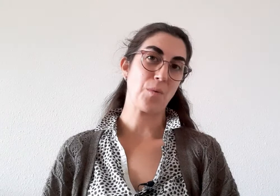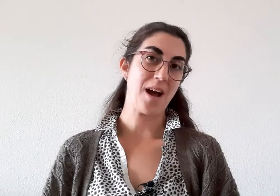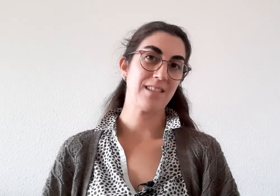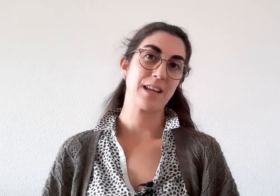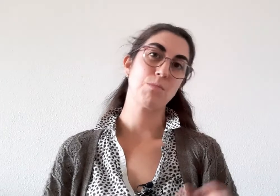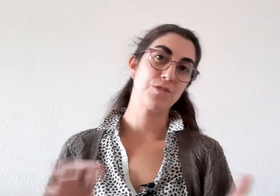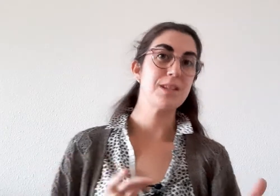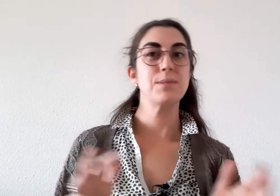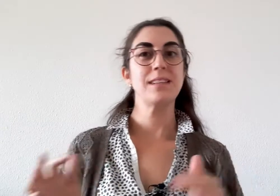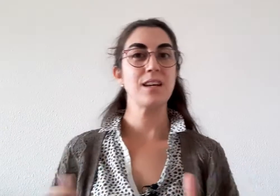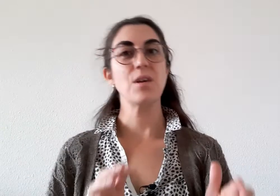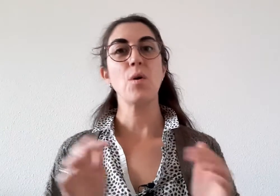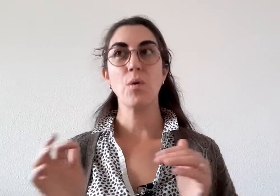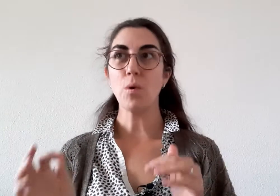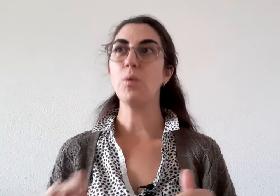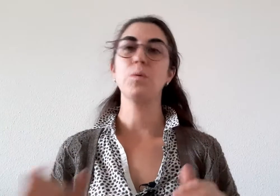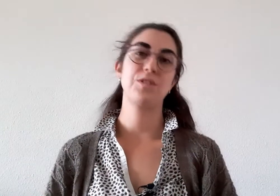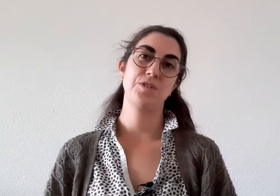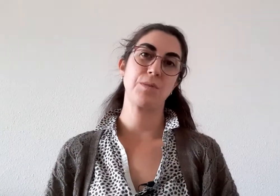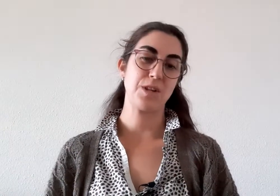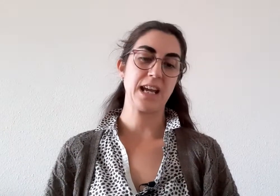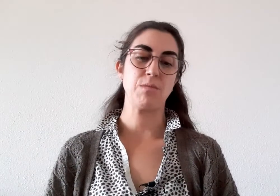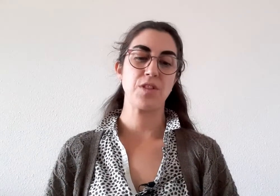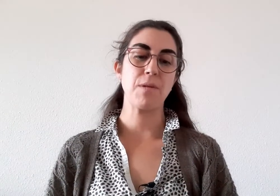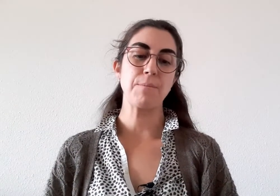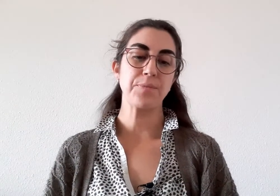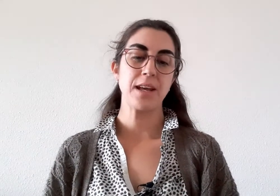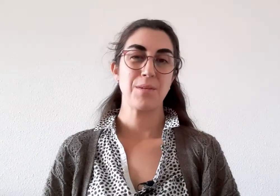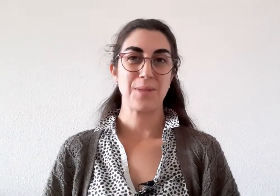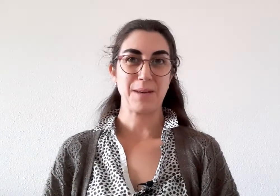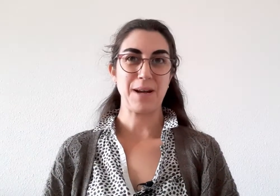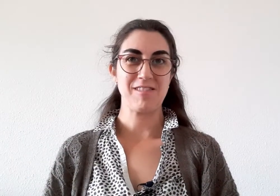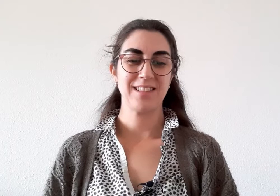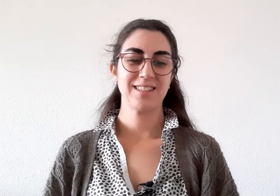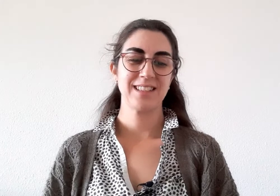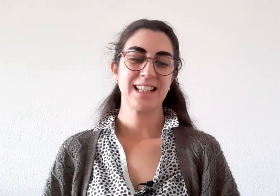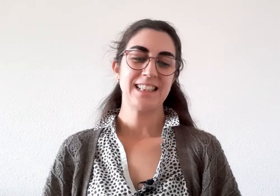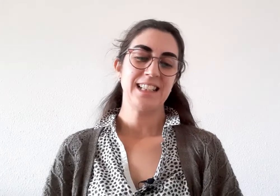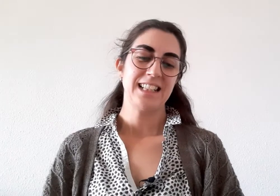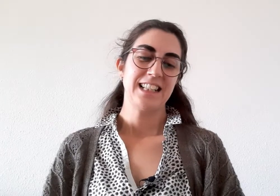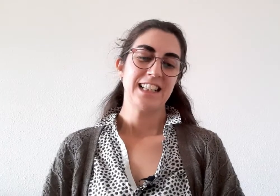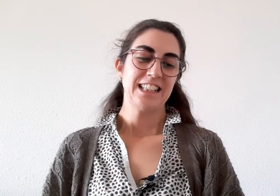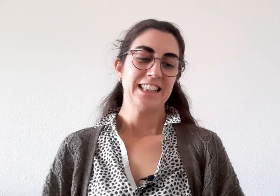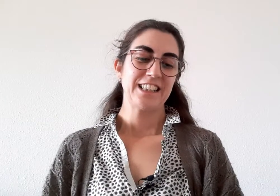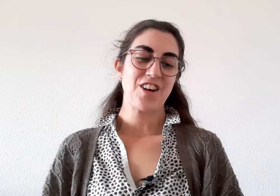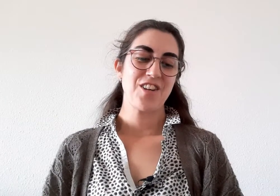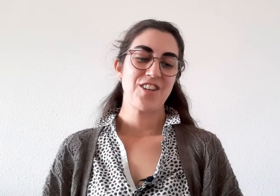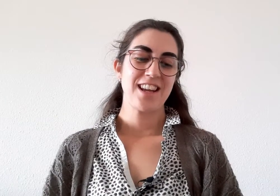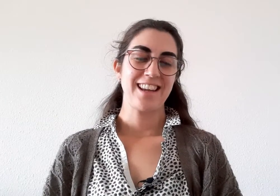while, like movement, but they all want to communicate with you, with their parents. So